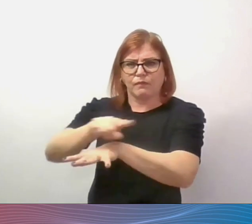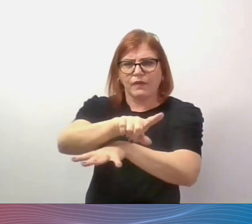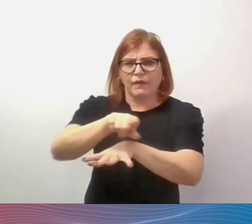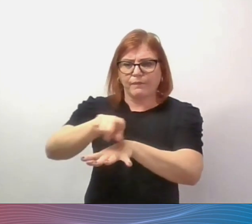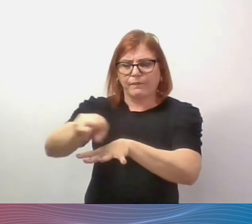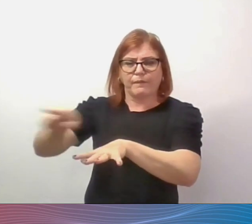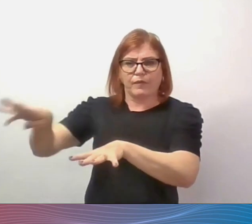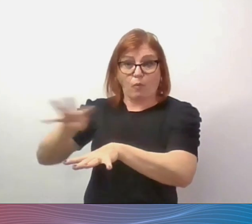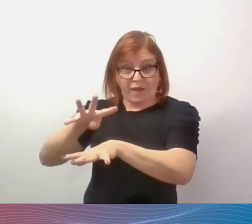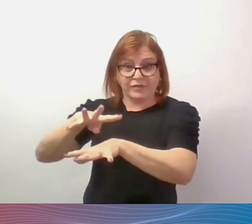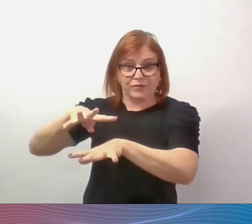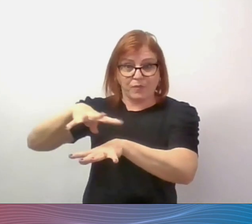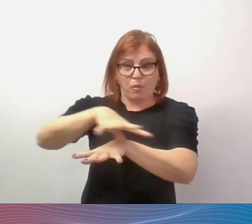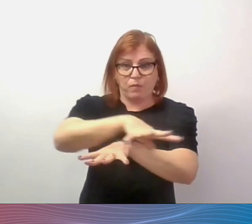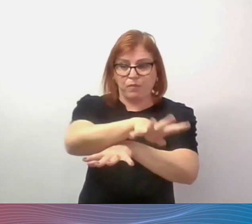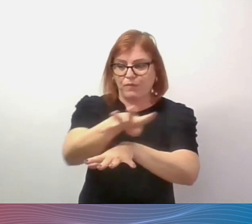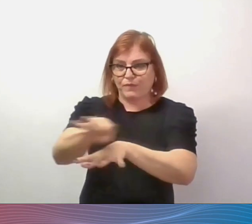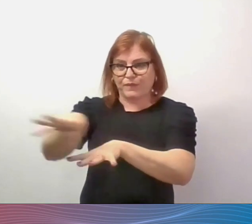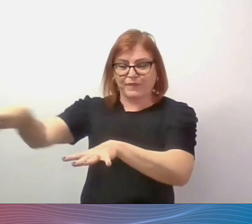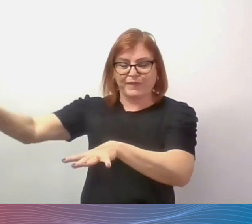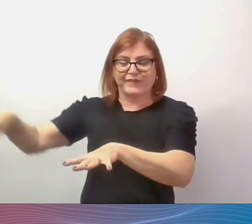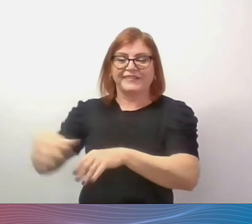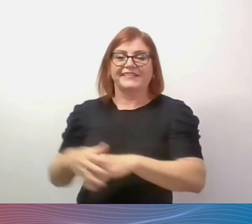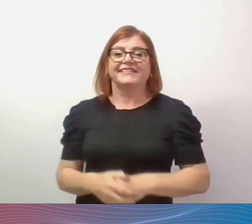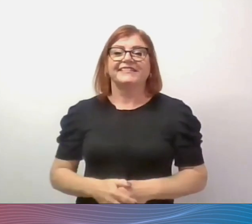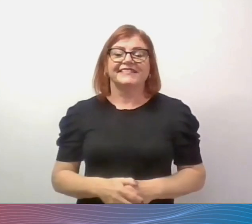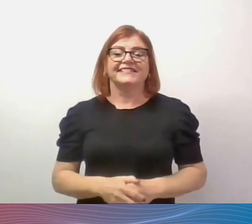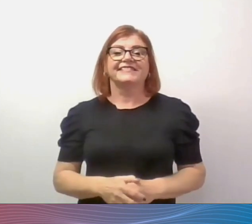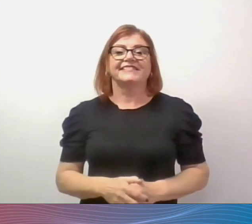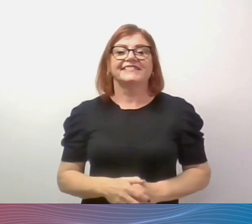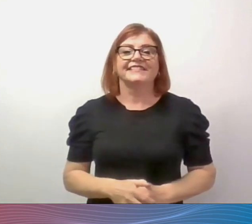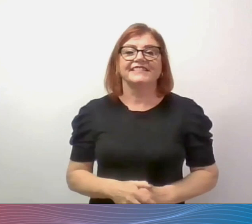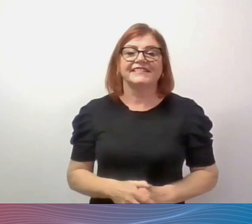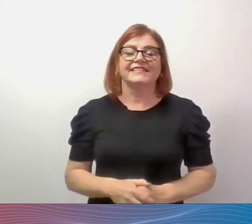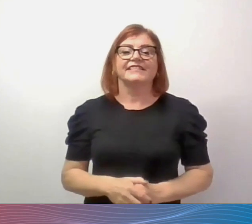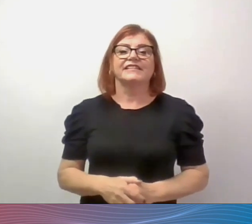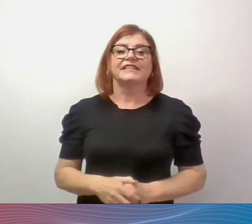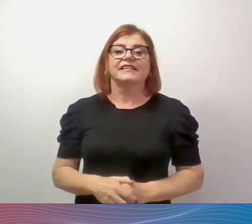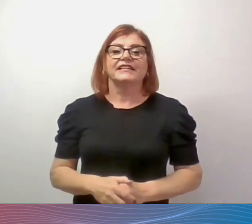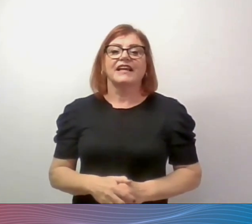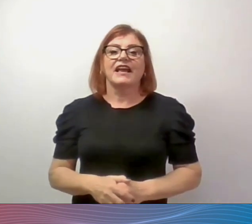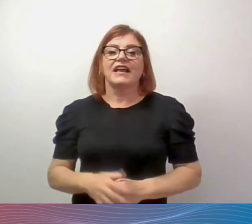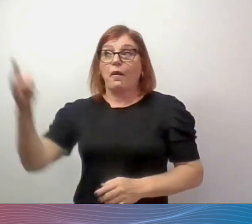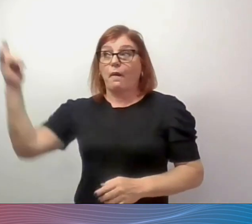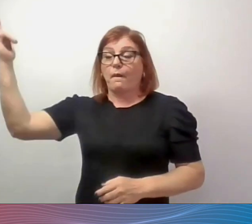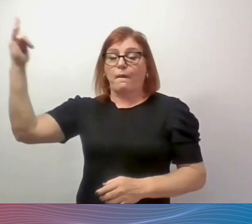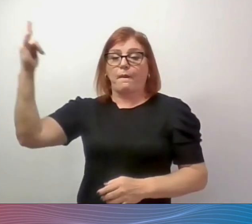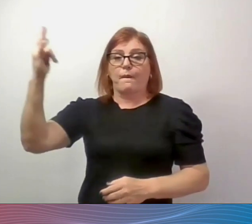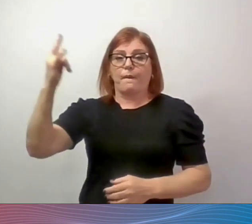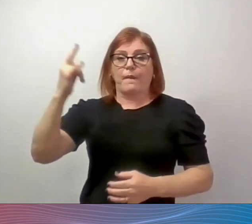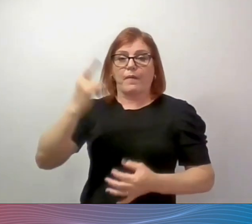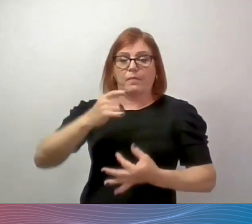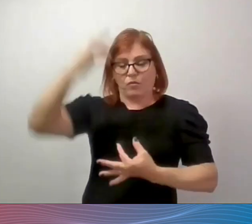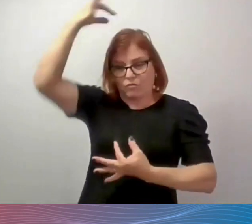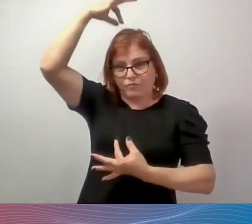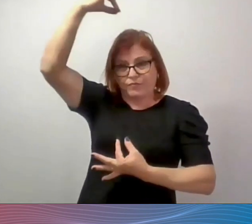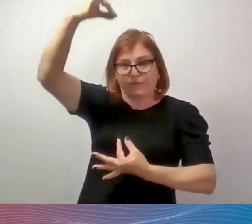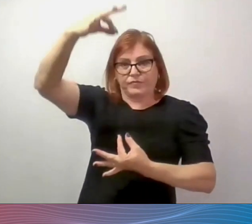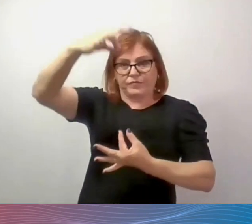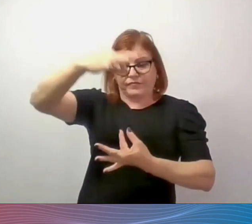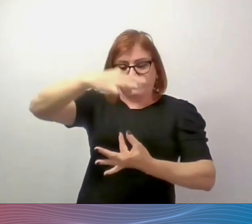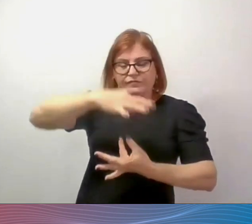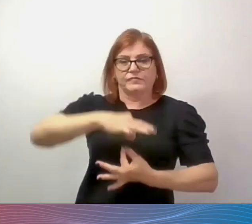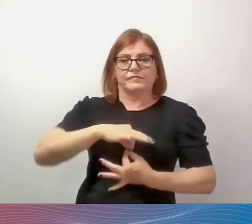amor, ele pôs seu espírito dentro de nós. And by love, he put his spirit in us. Quer fazer de nós